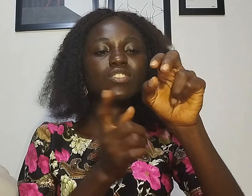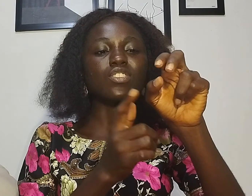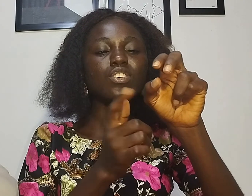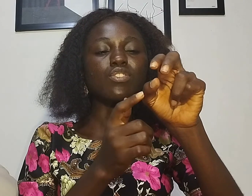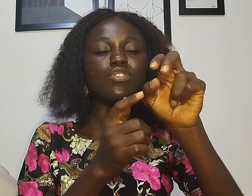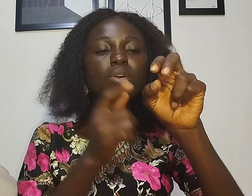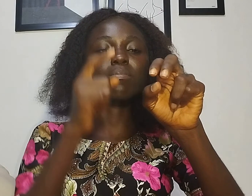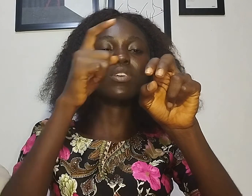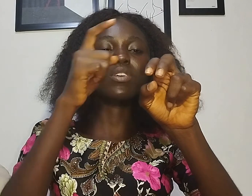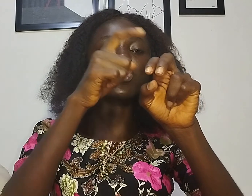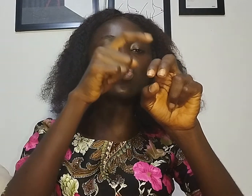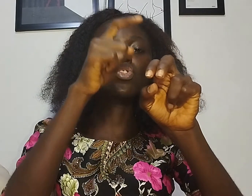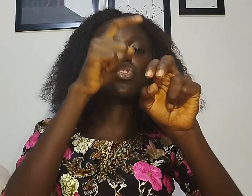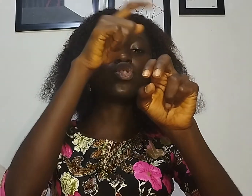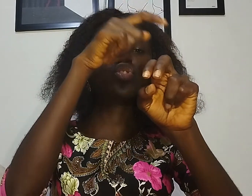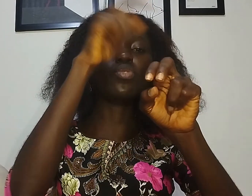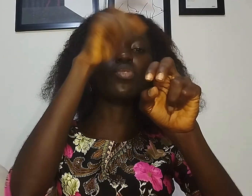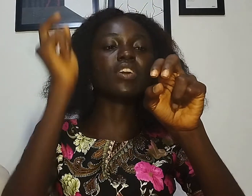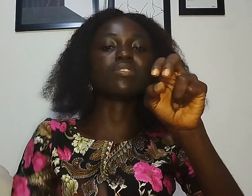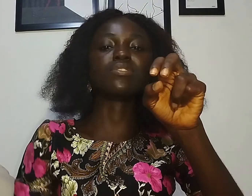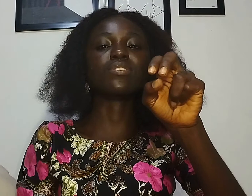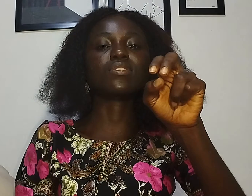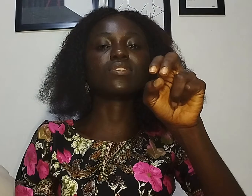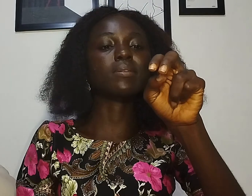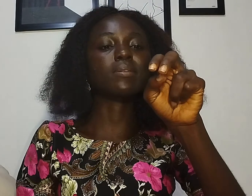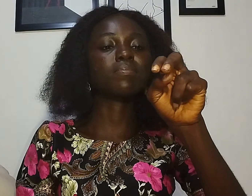stick your thumb into 2 fingers this time.